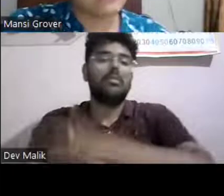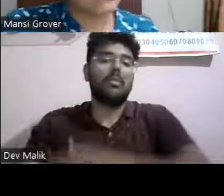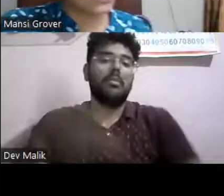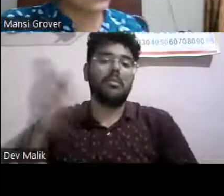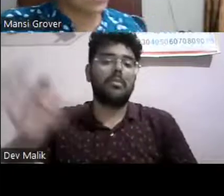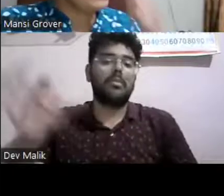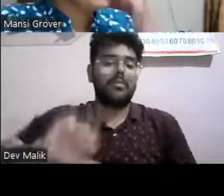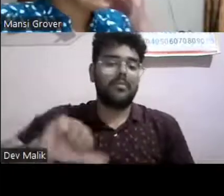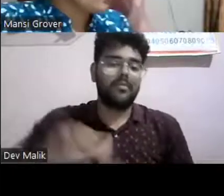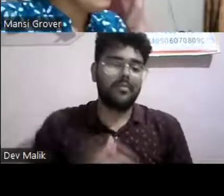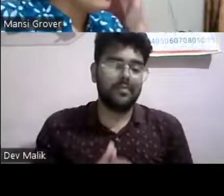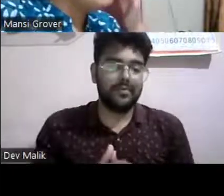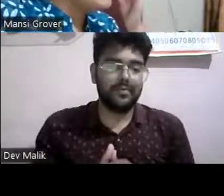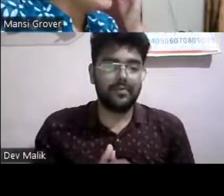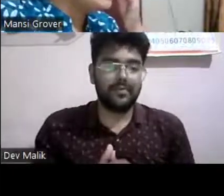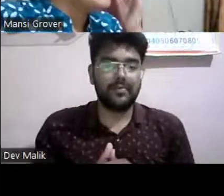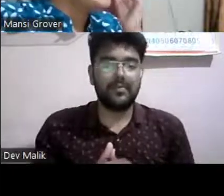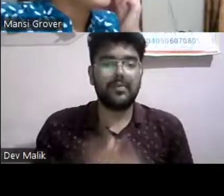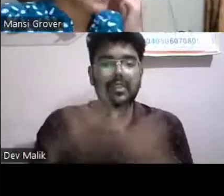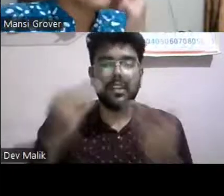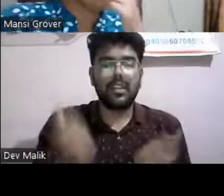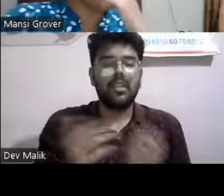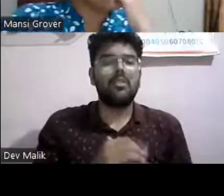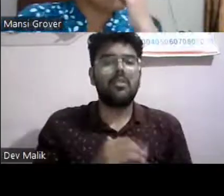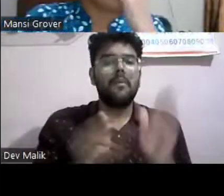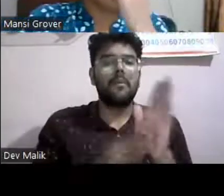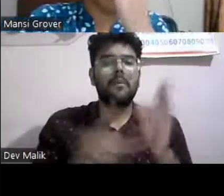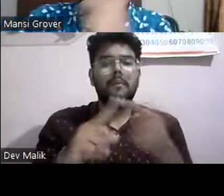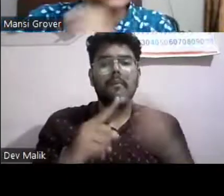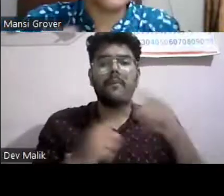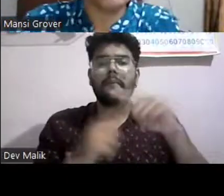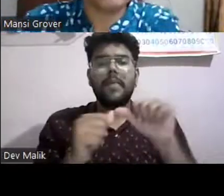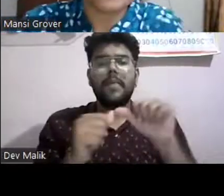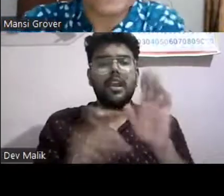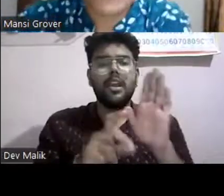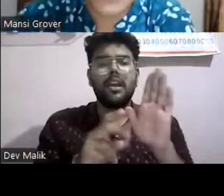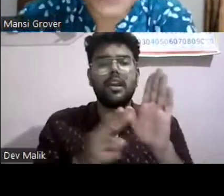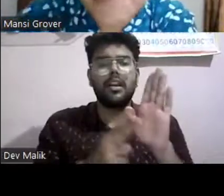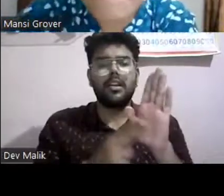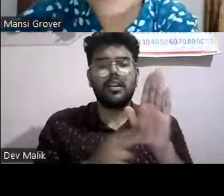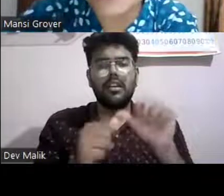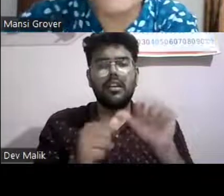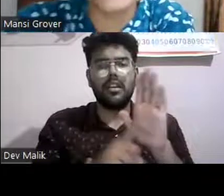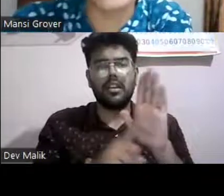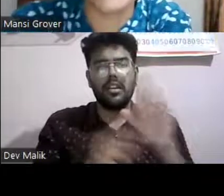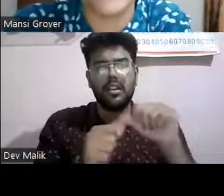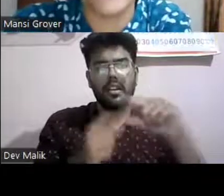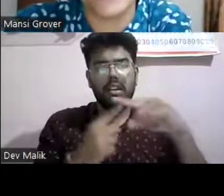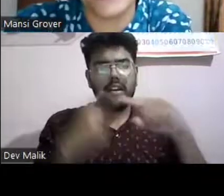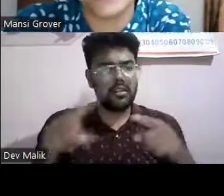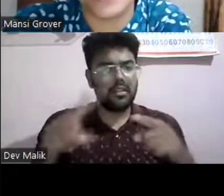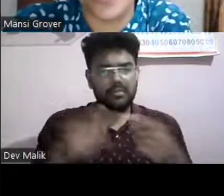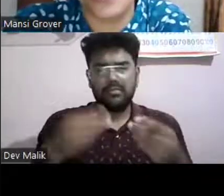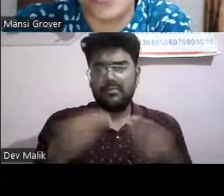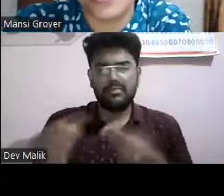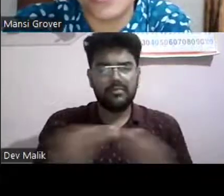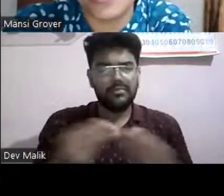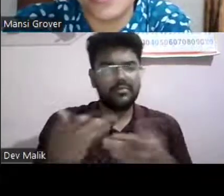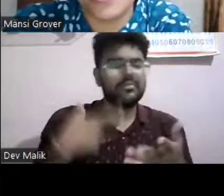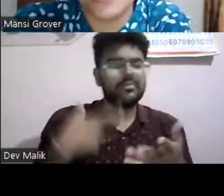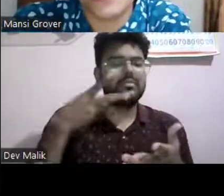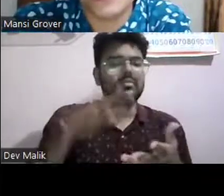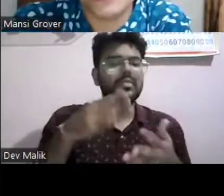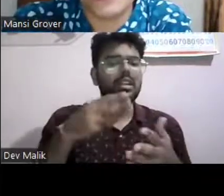And now when we talk about meta-narratives, are we also talking about the metaphors that we create around it?